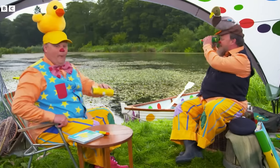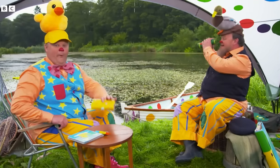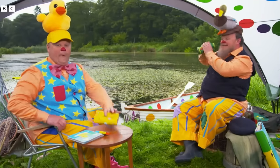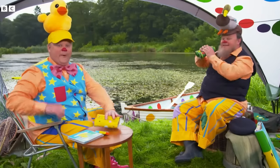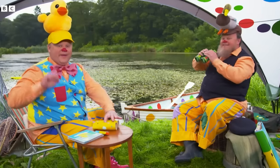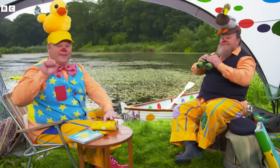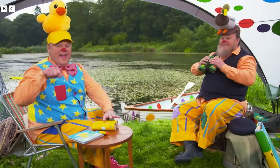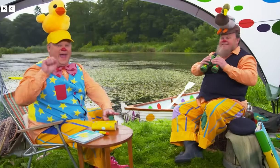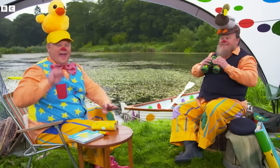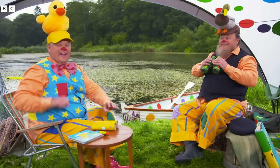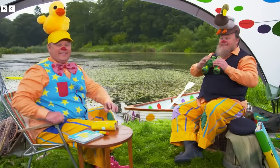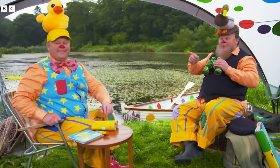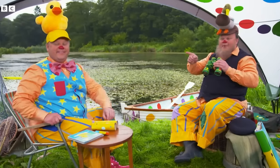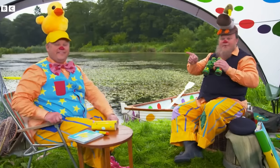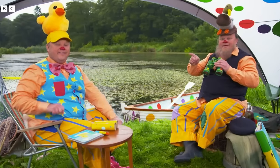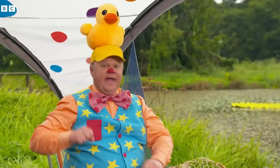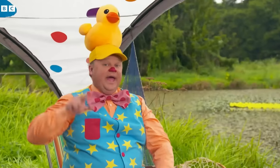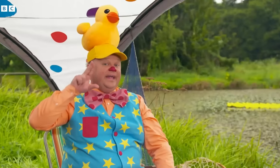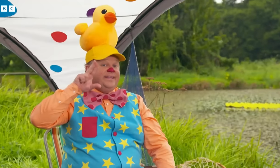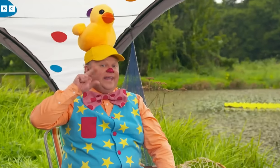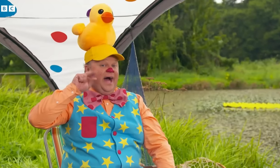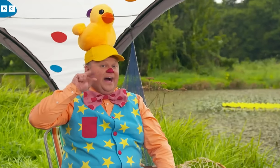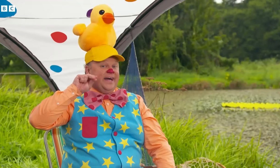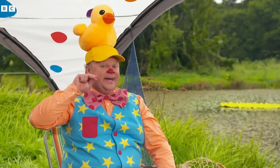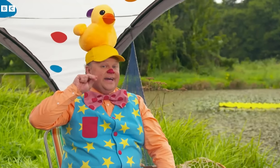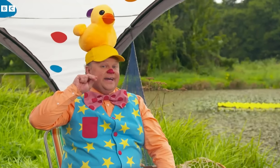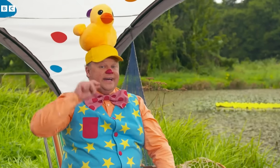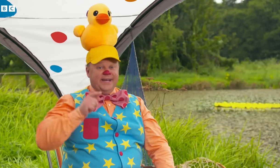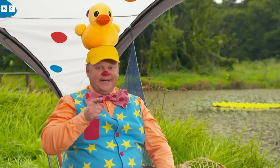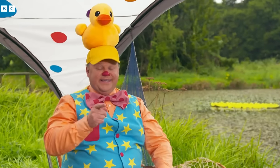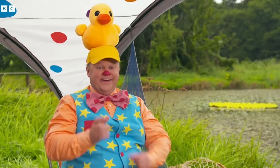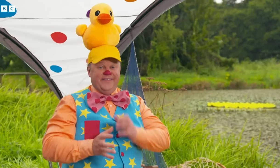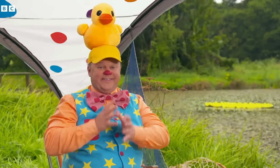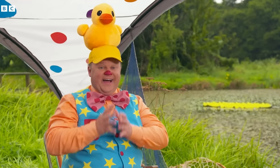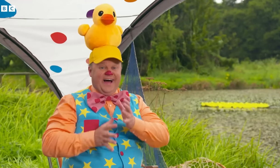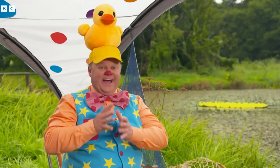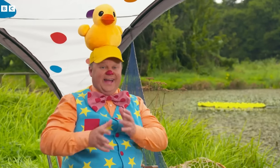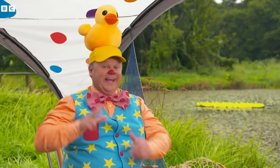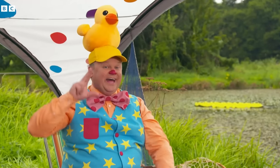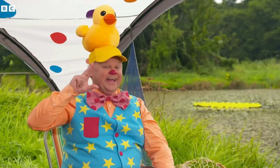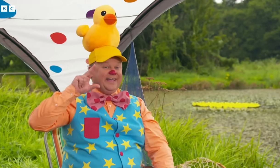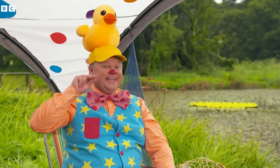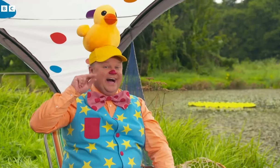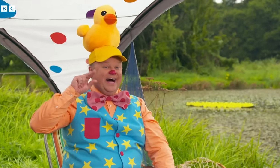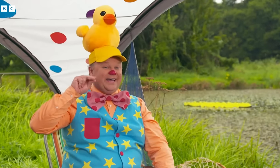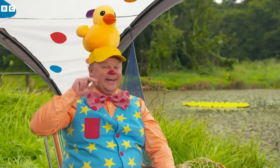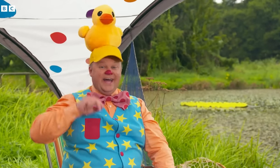Oh, yes. Duck. You sign duck.